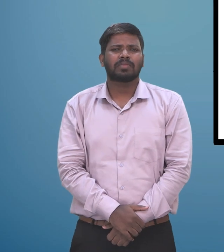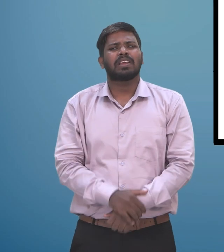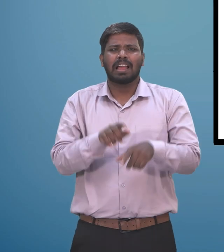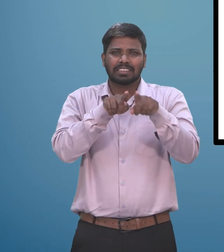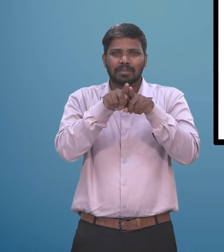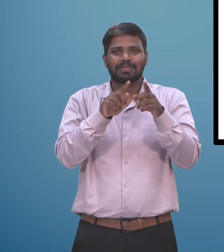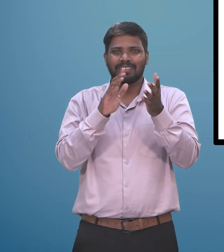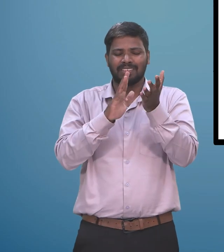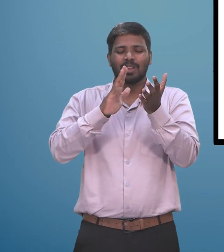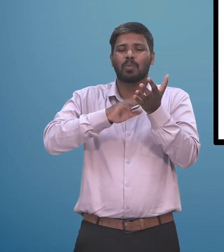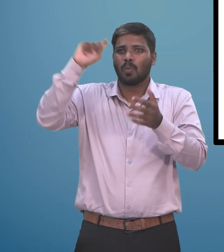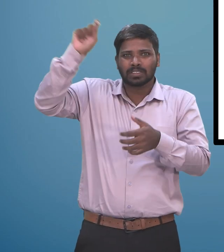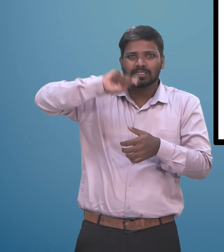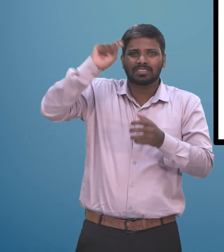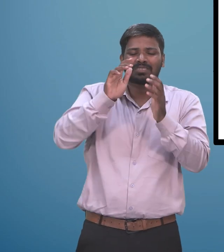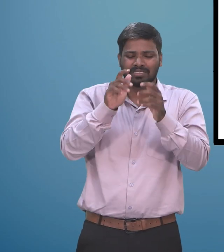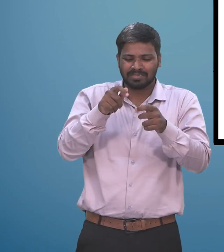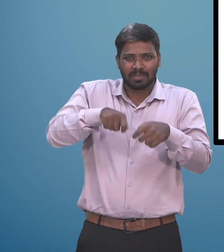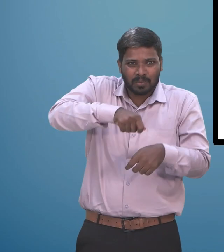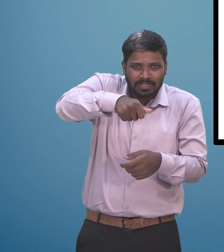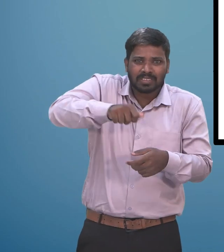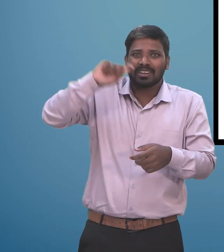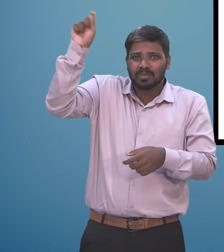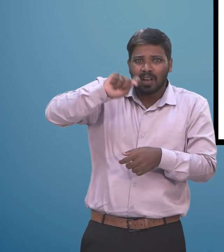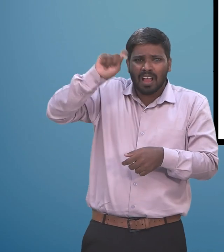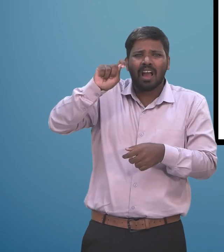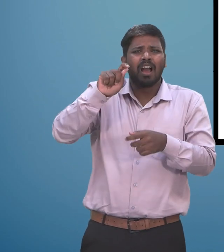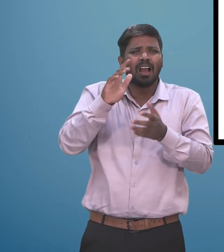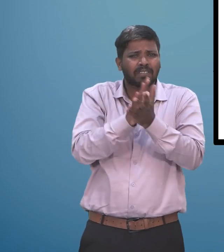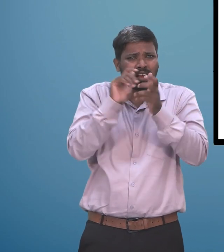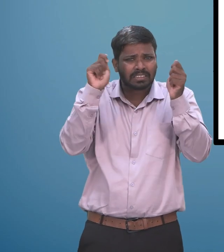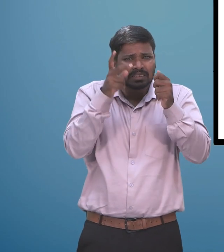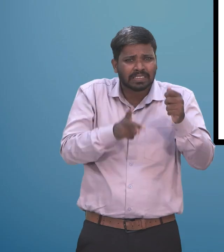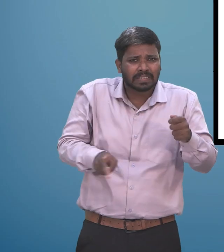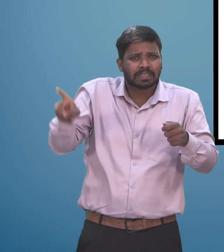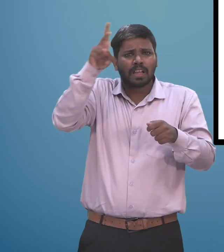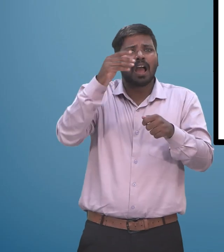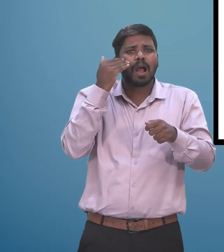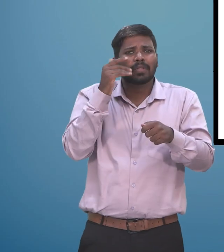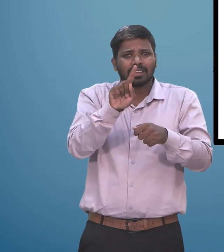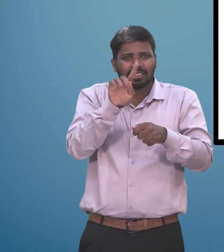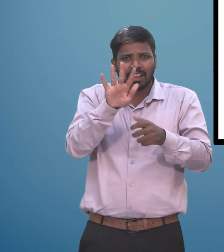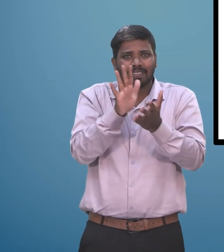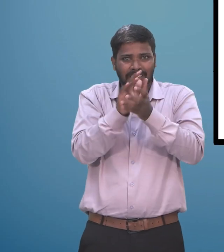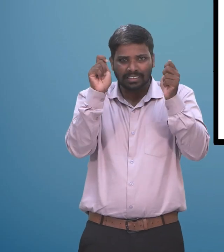one example, Makar Sankranti, which marks the beginning of the harvest season in many parts of